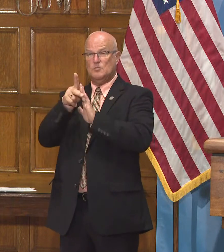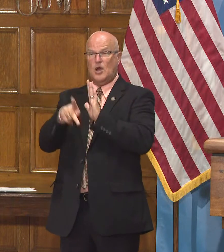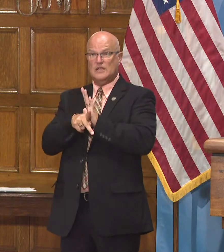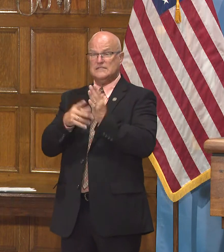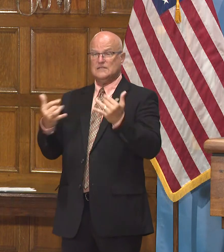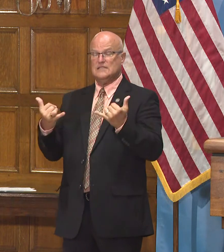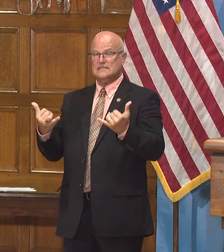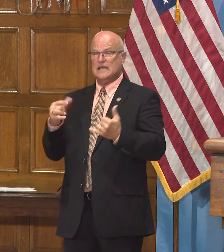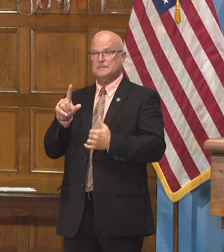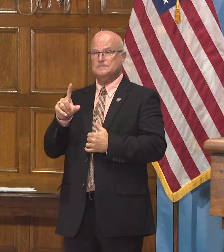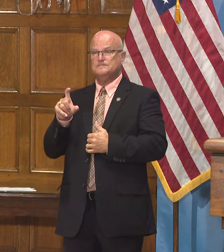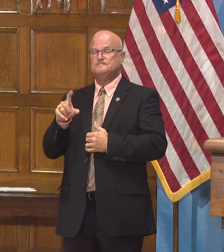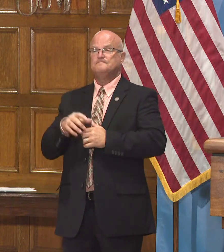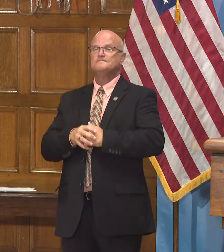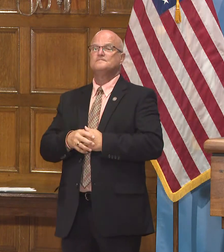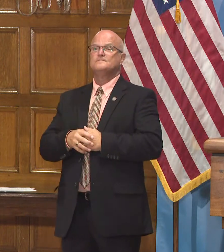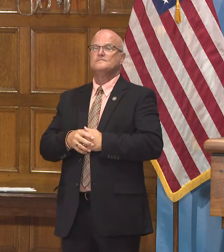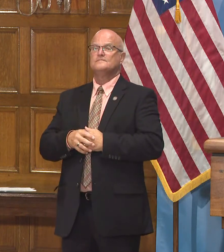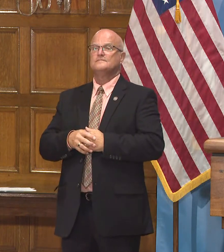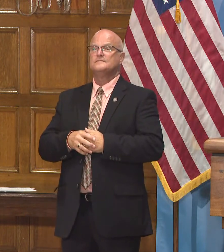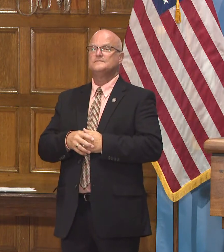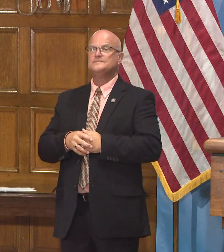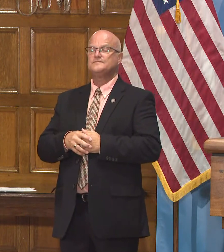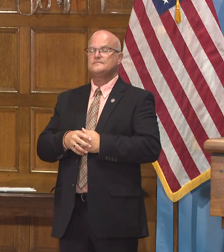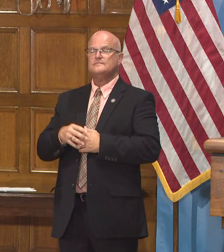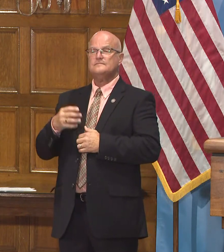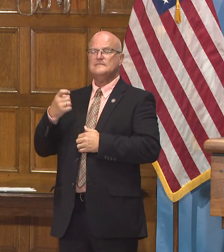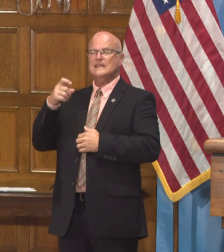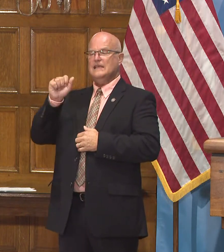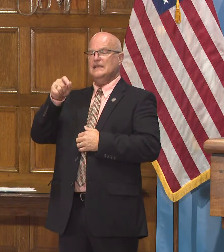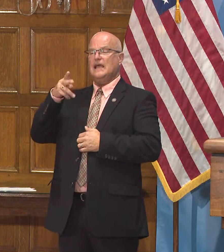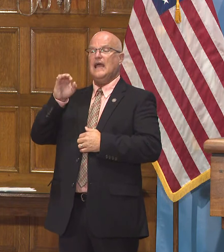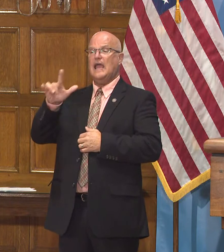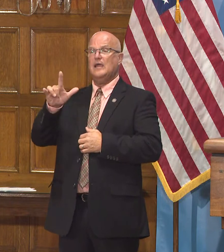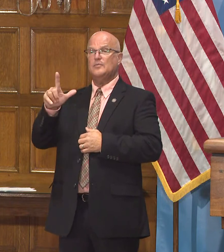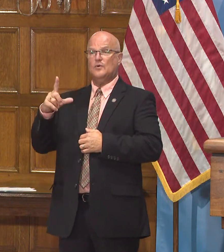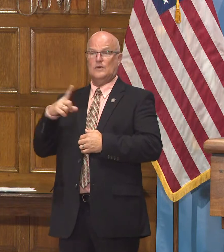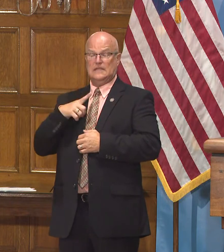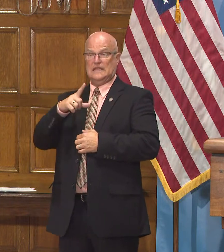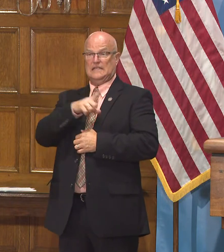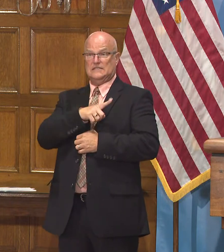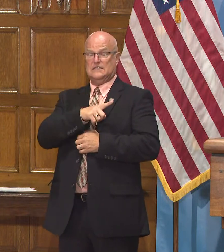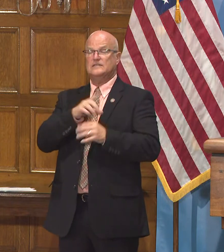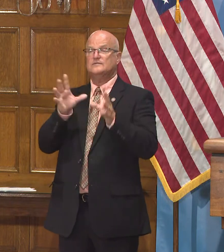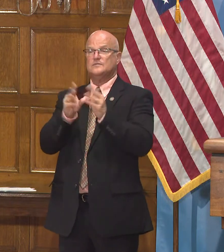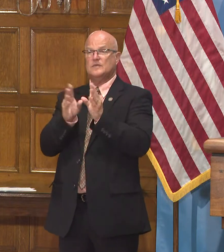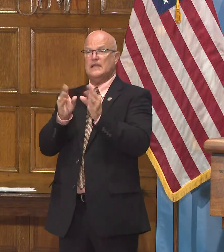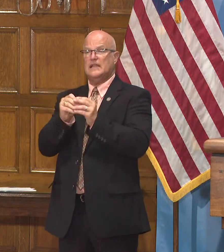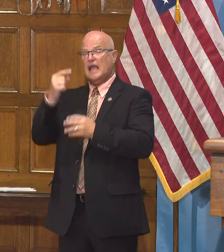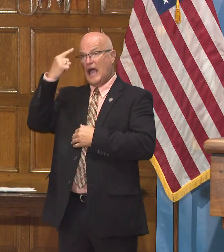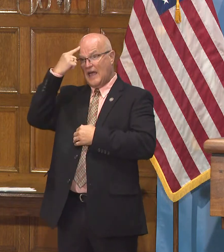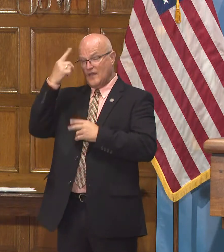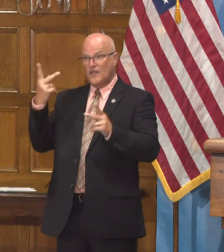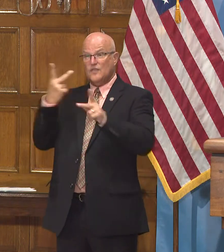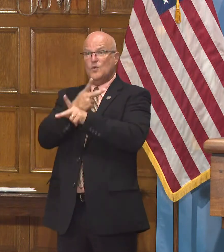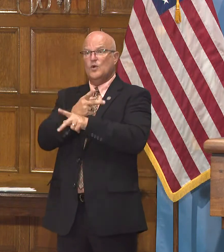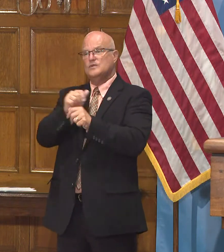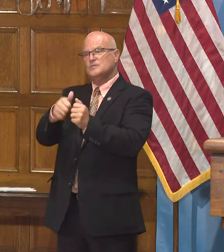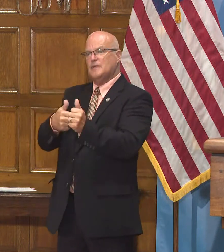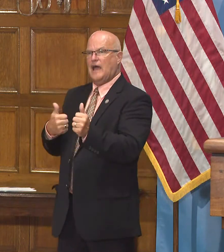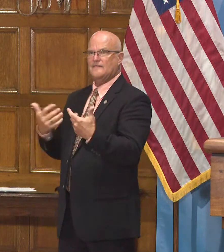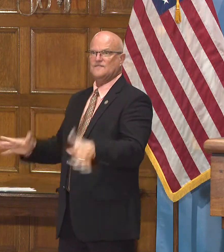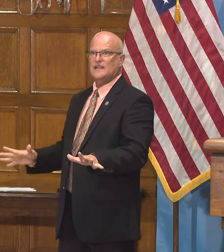at this time? Well, in April, when the legislature in session, I thought the worst was behind